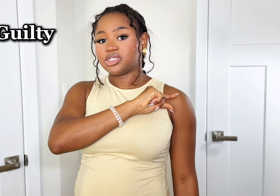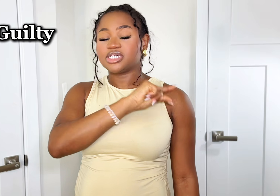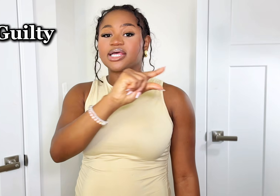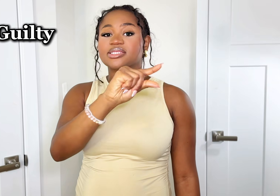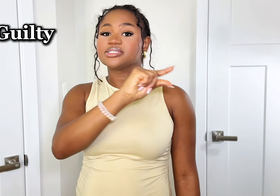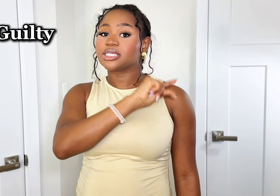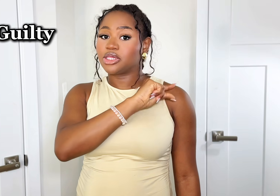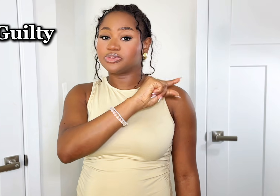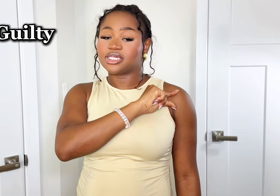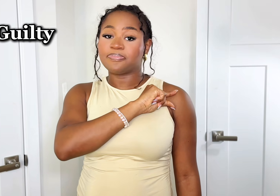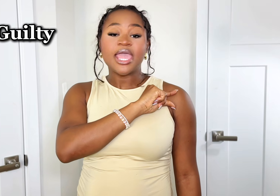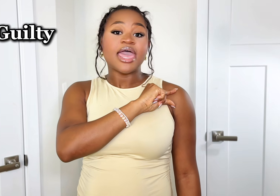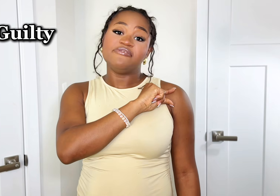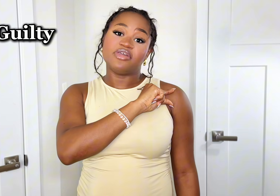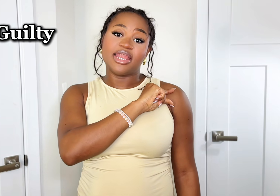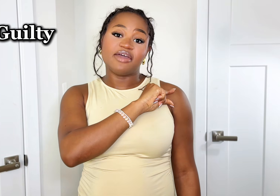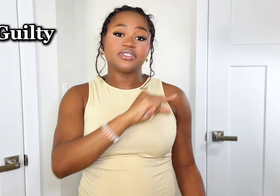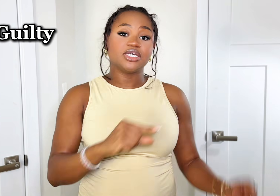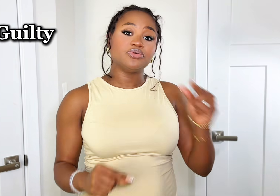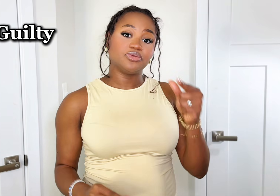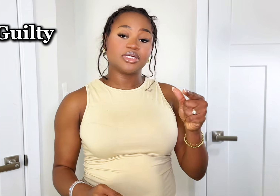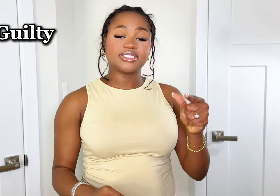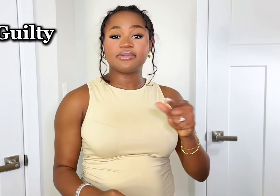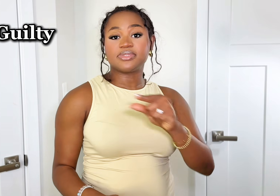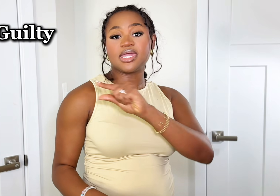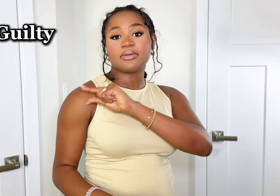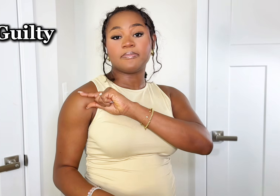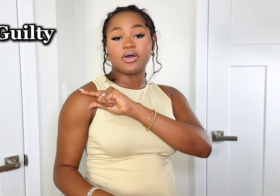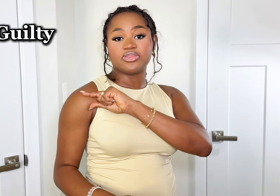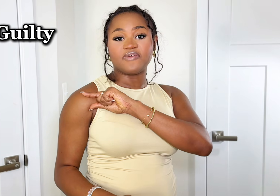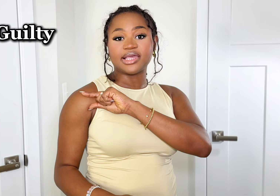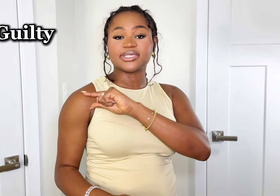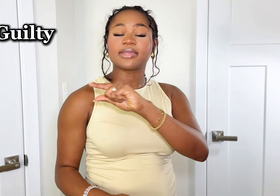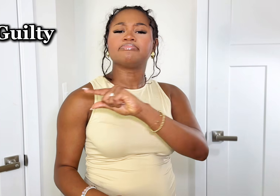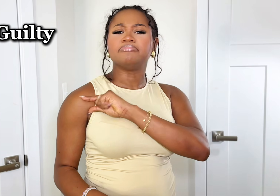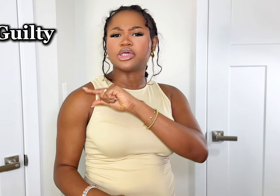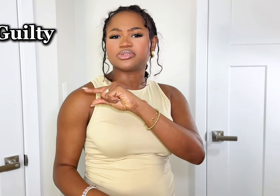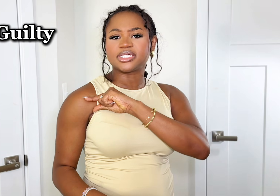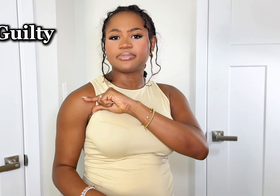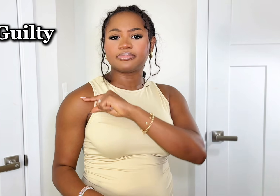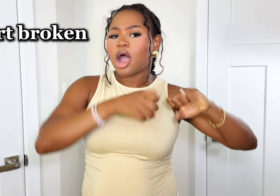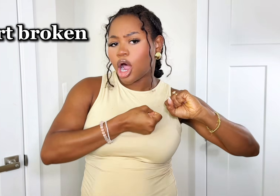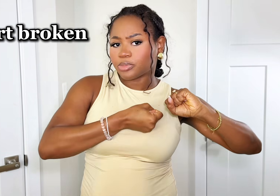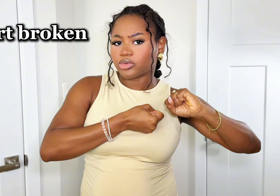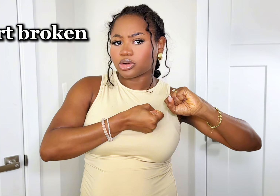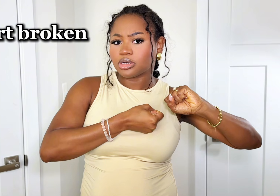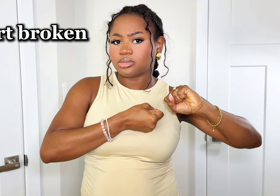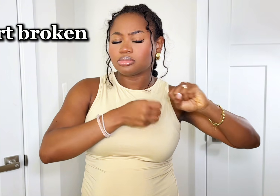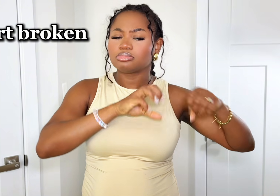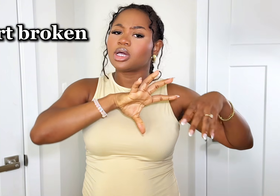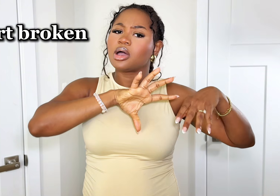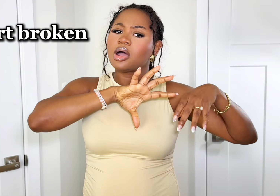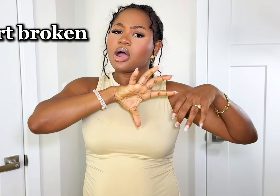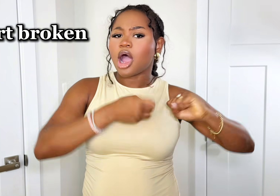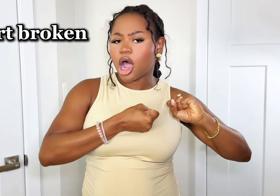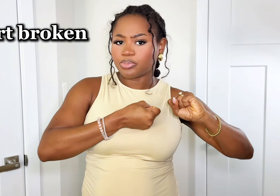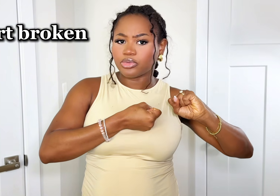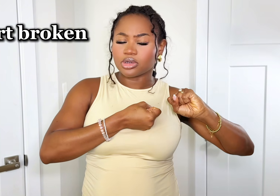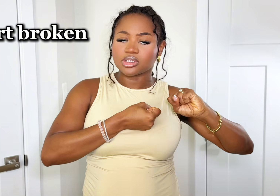chest like this. Guilty. If you're lefty, you do the same thing, but on the right side. Guilty. Heartbroken. Heartbroken. So